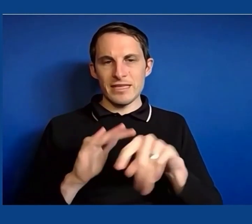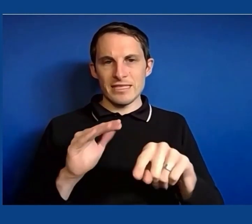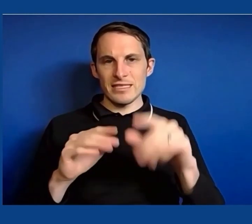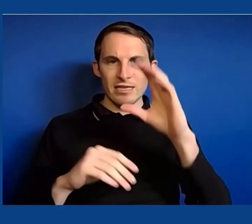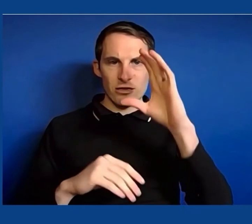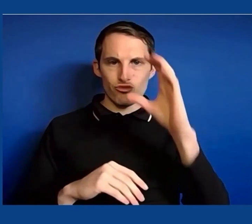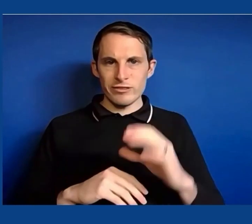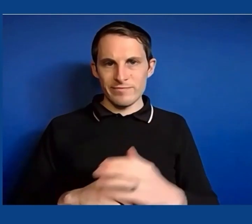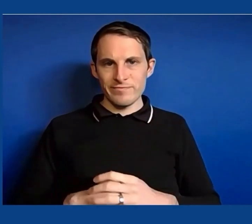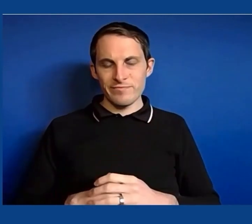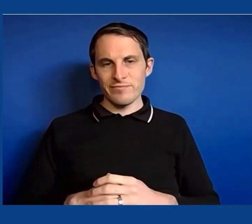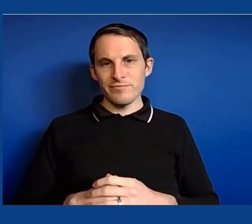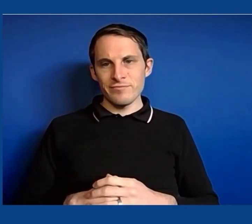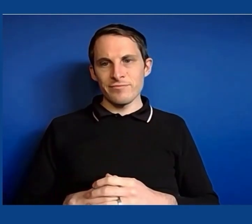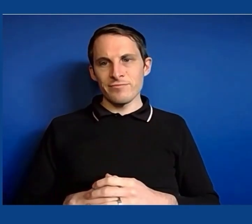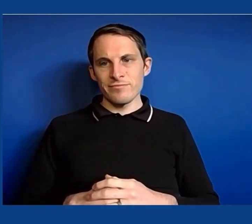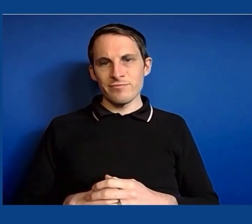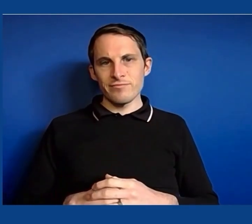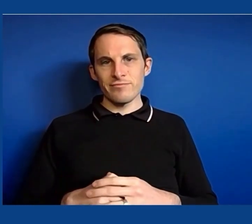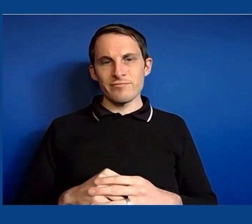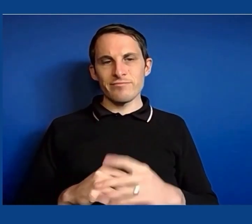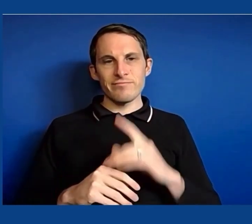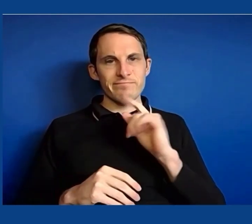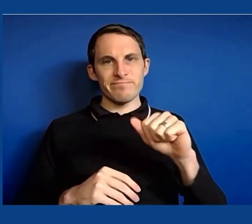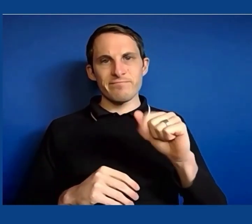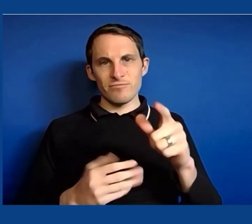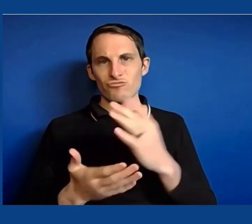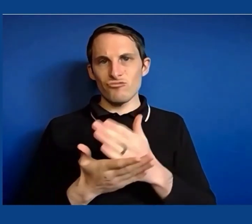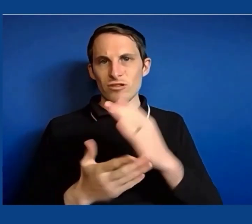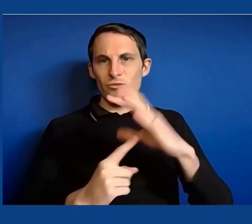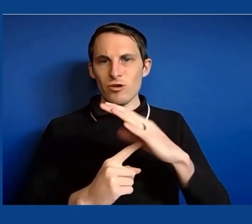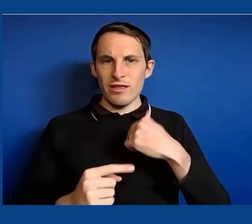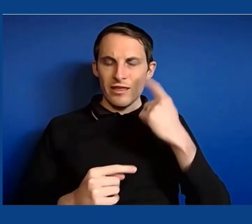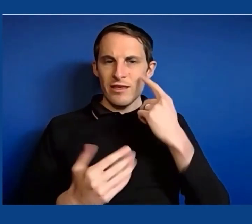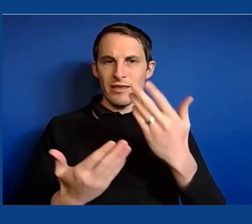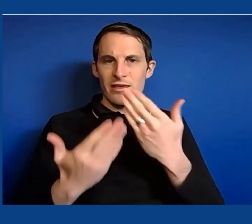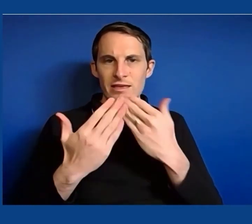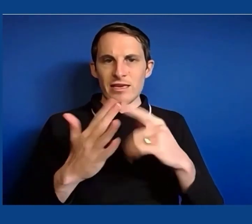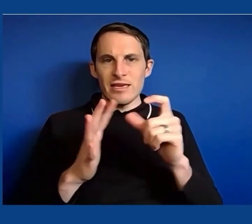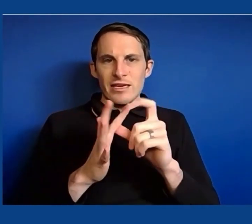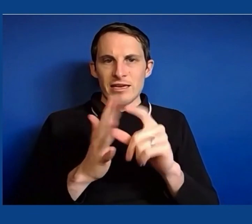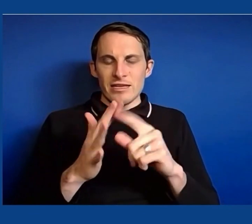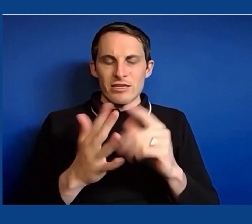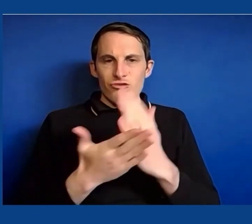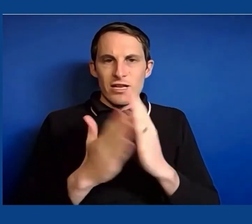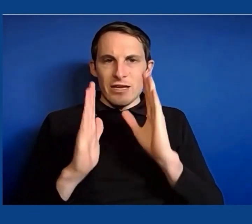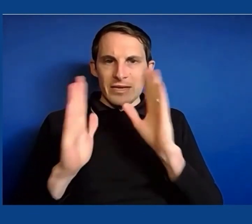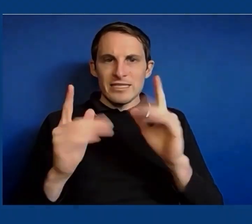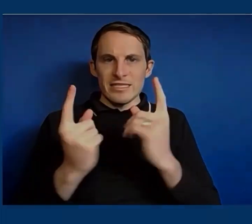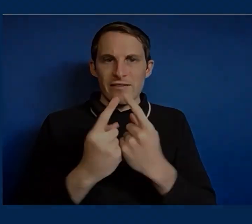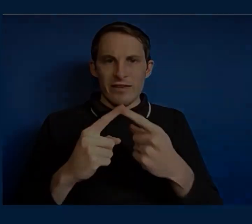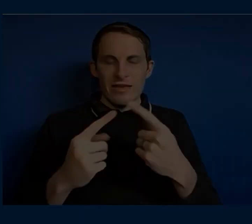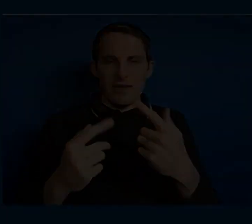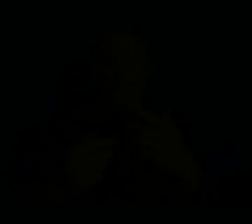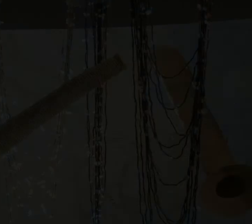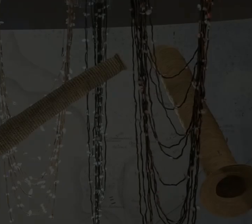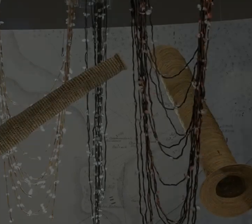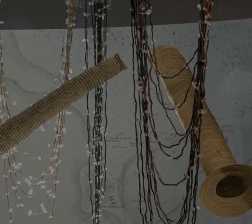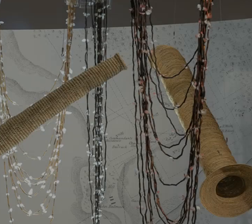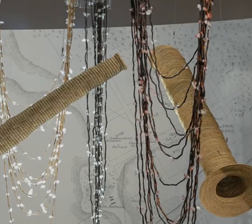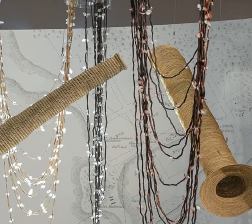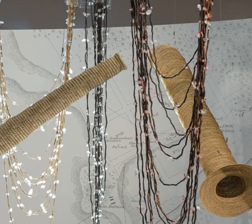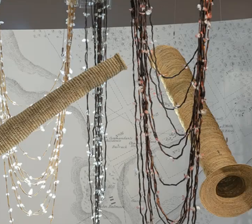Yeah, really, really important, I think. Thanks a lot, Eddie. Really, really amazing stuff and powerful narrative.